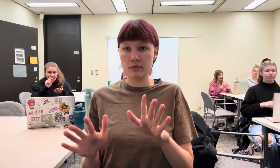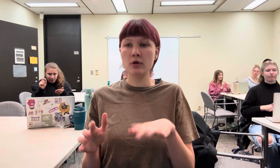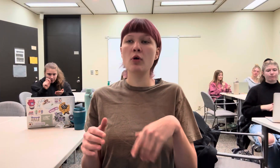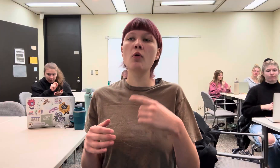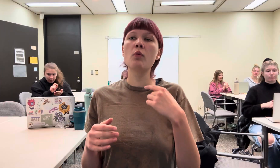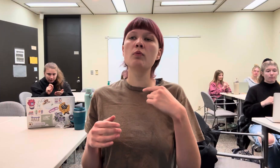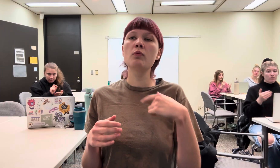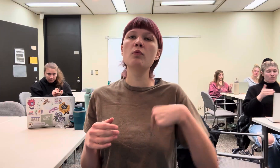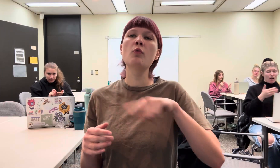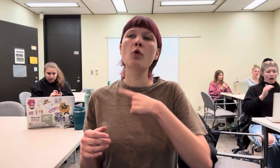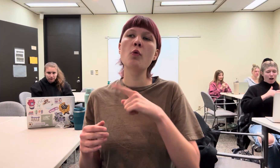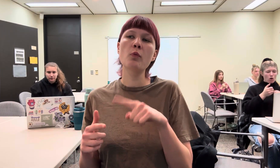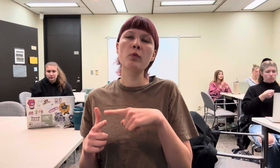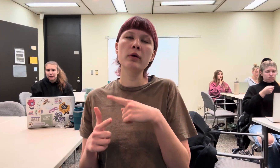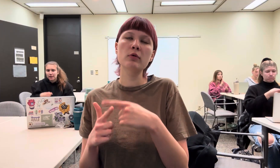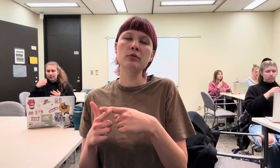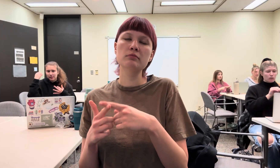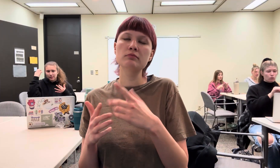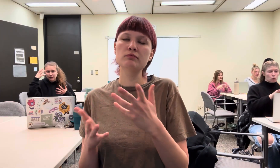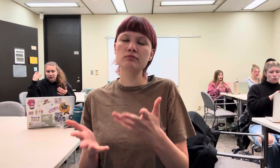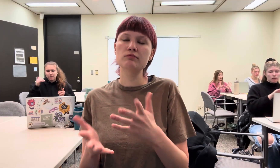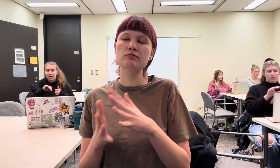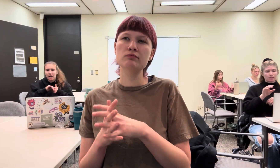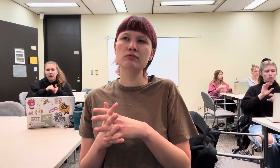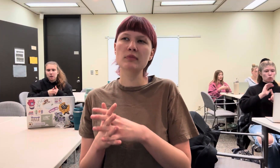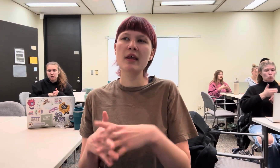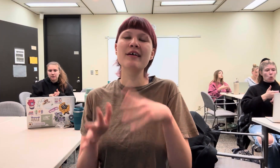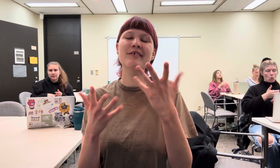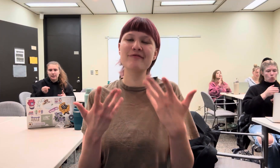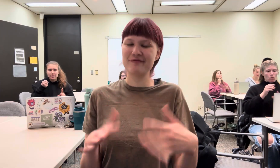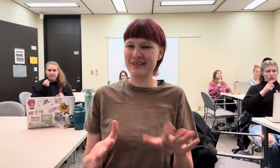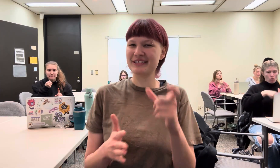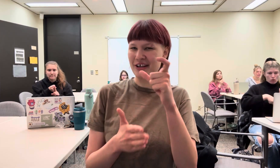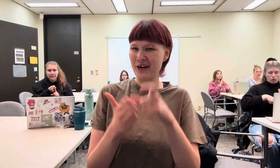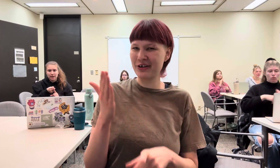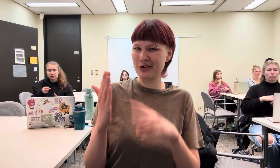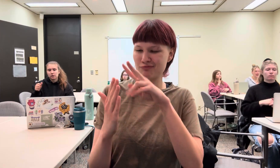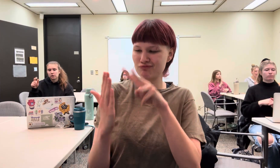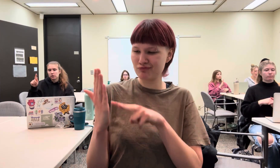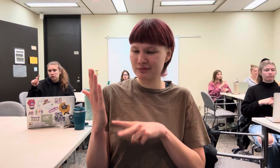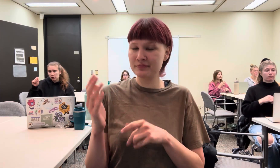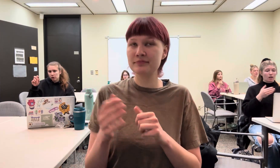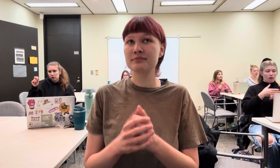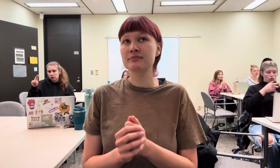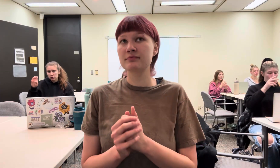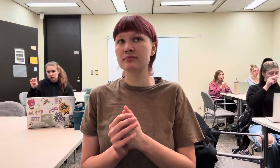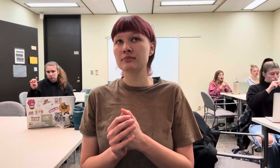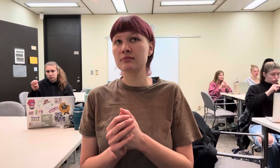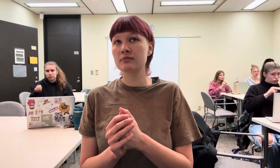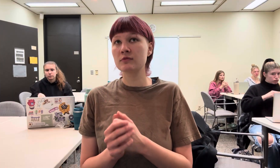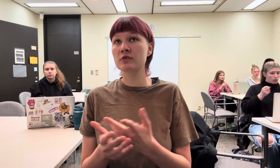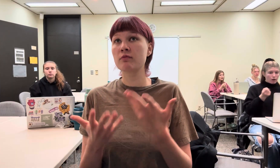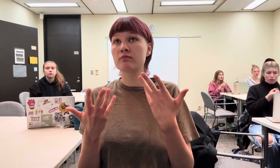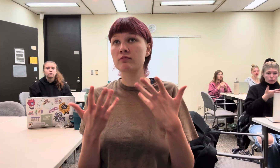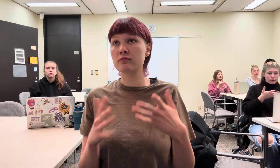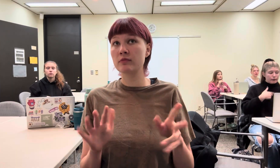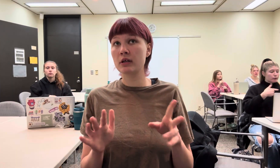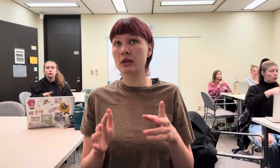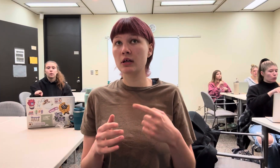the tone? How does it change it? What is the overall tone of the article? Once we've read the whole thing and you go back and review all of your markings and kind of